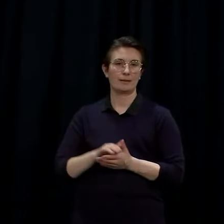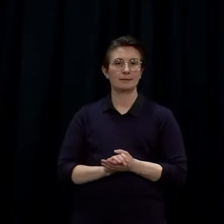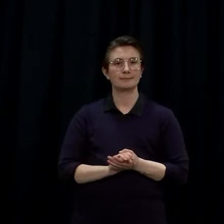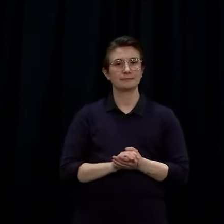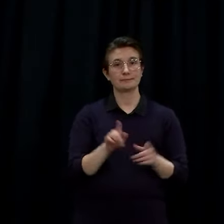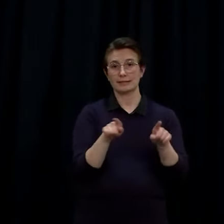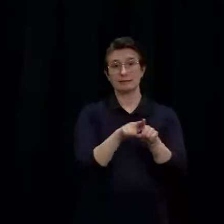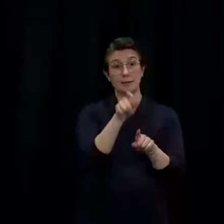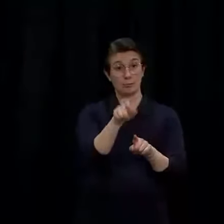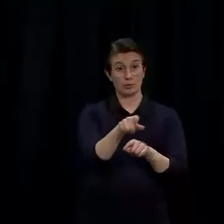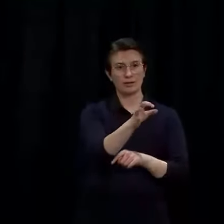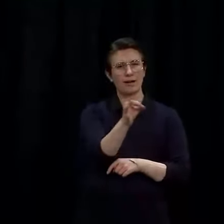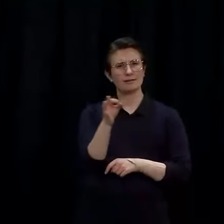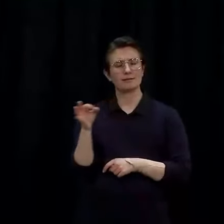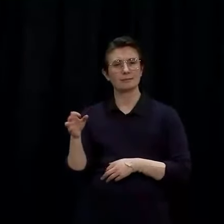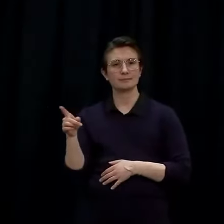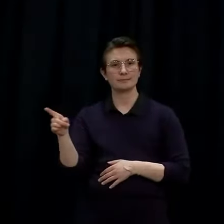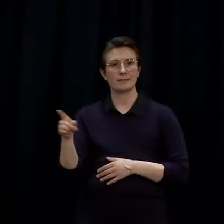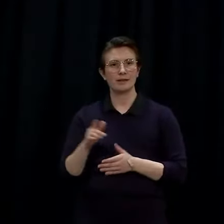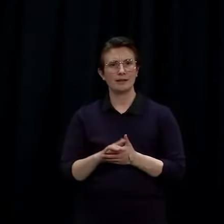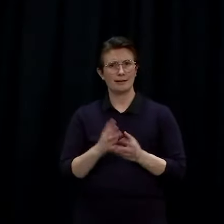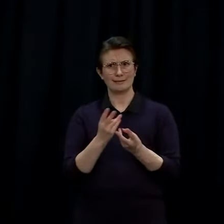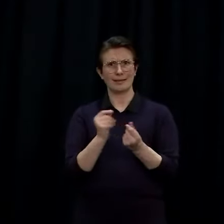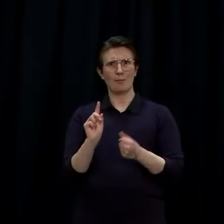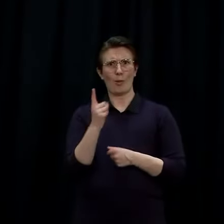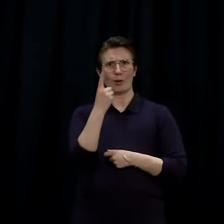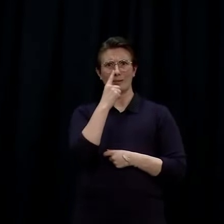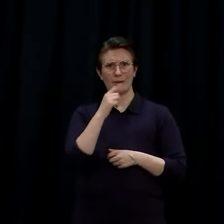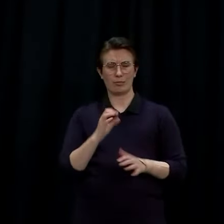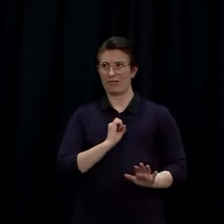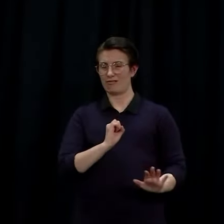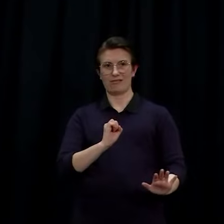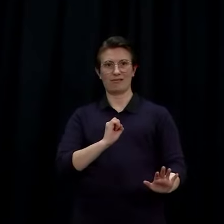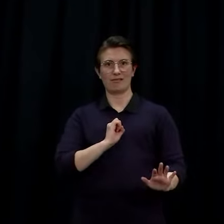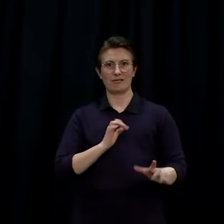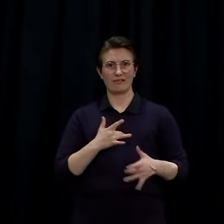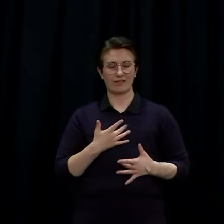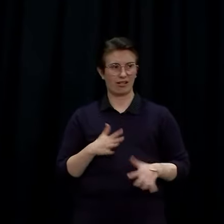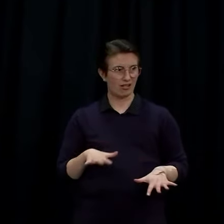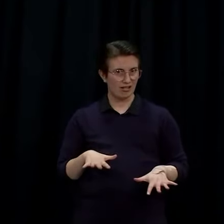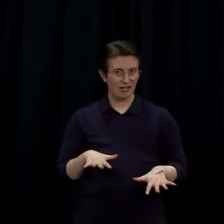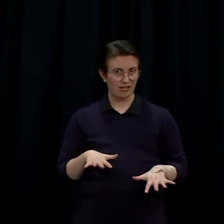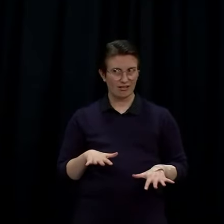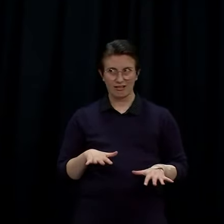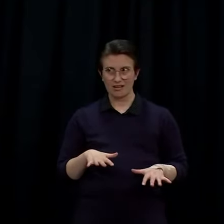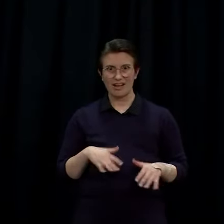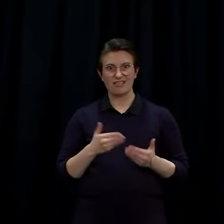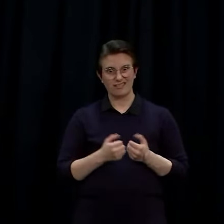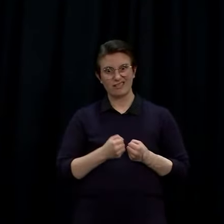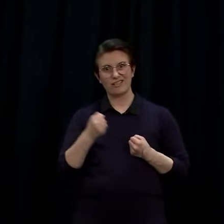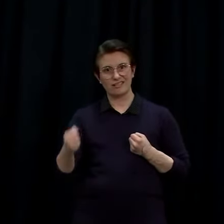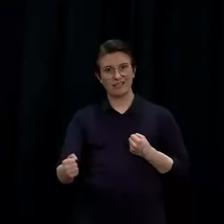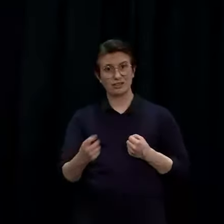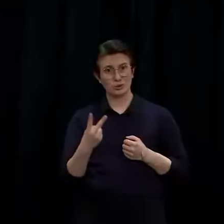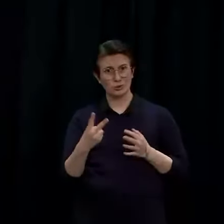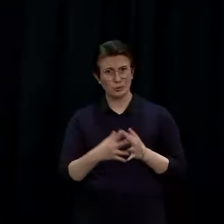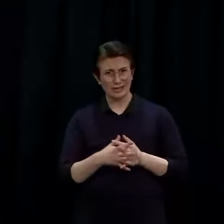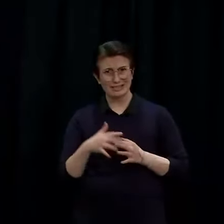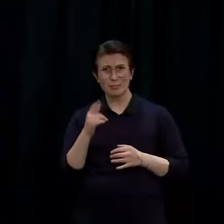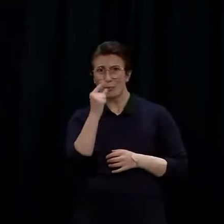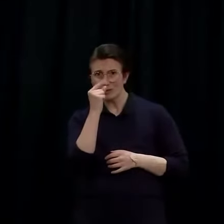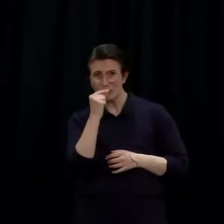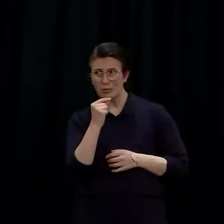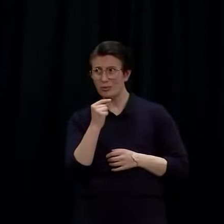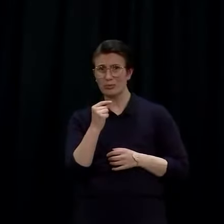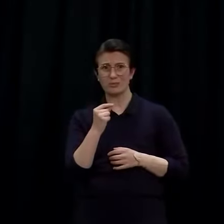an immense amount of shock hearing that today. How important is it that they stick to the rules of level 4? So important. What I would say